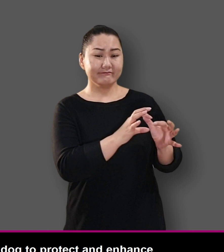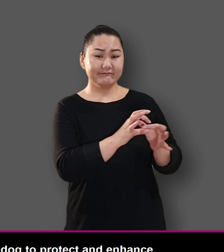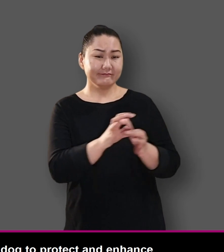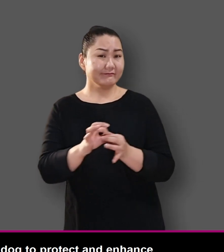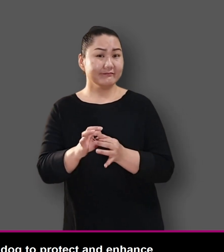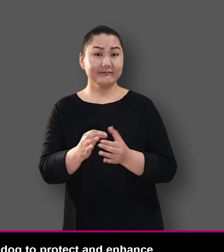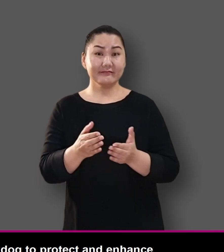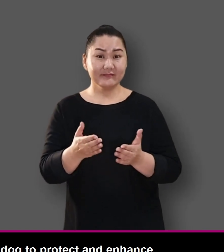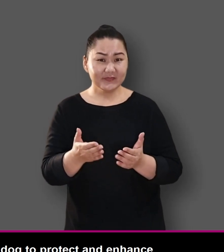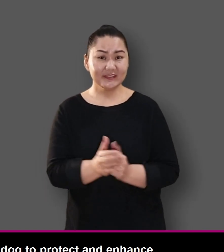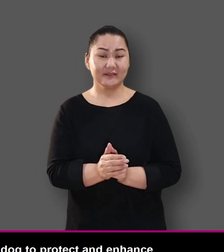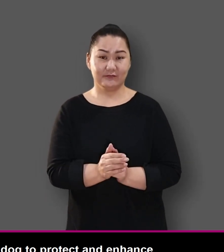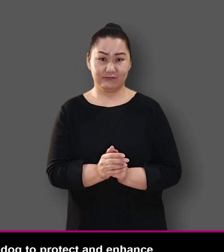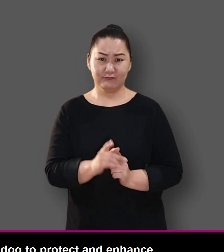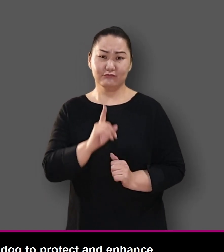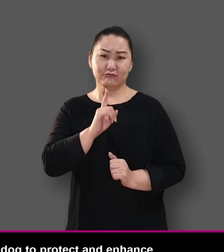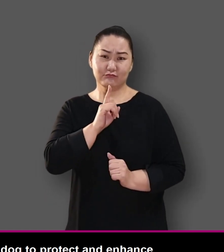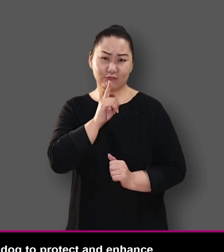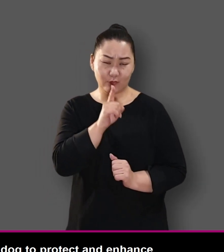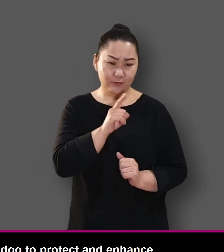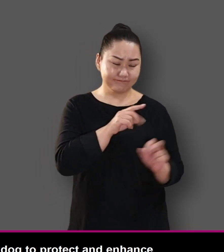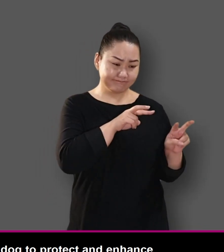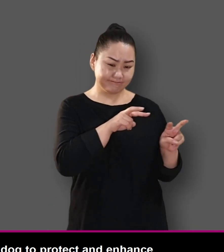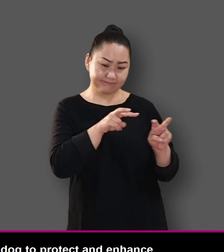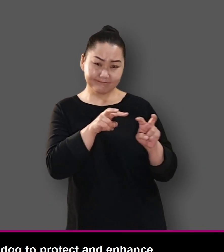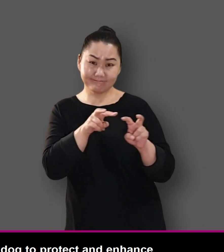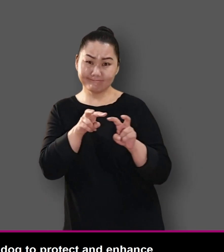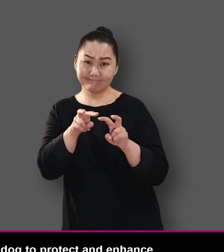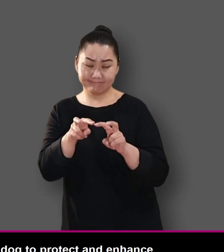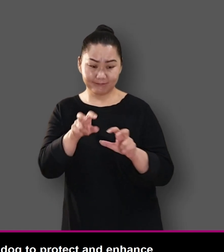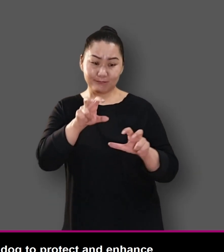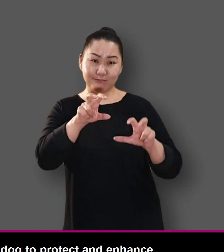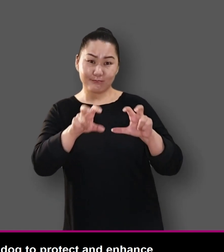that will act as a watchdog to protect and enhance